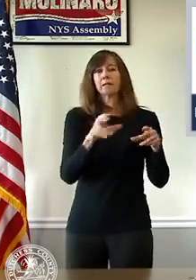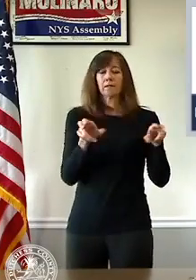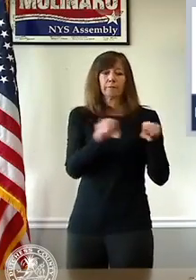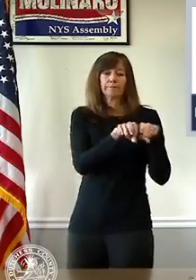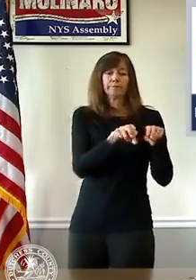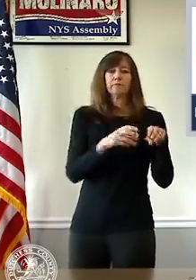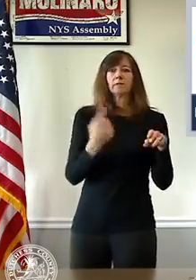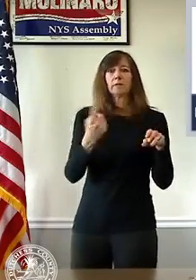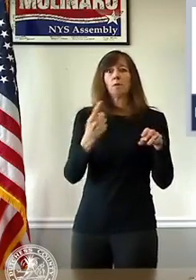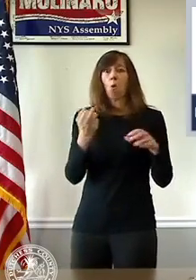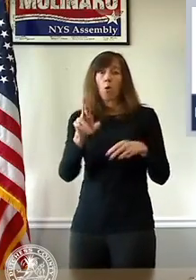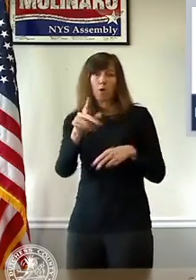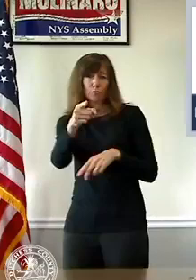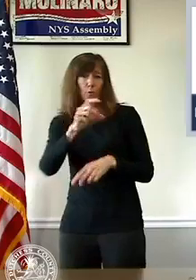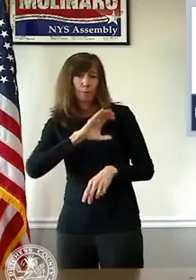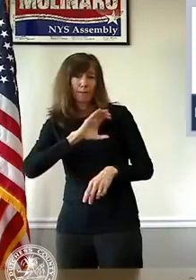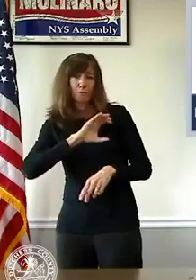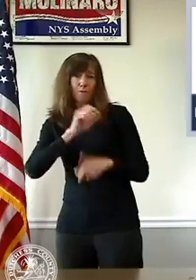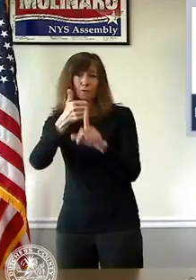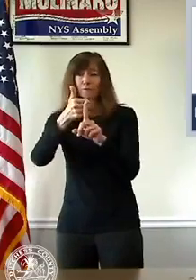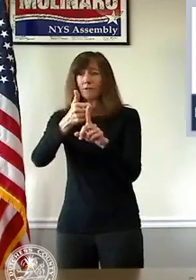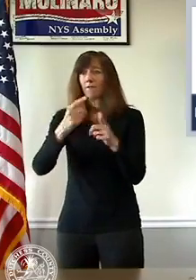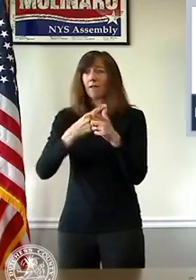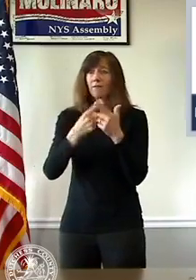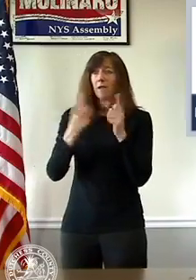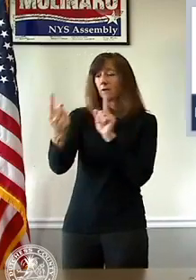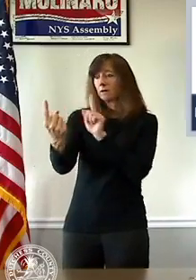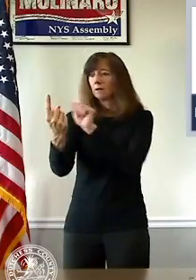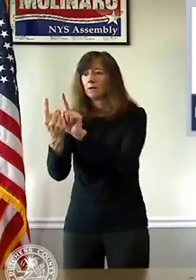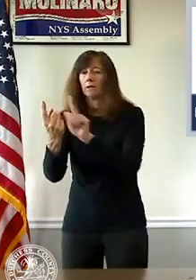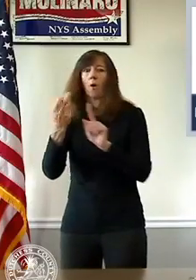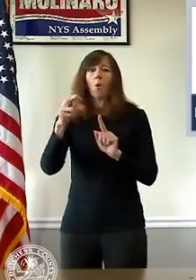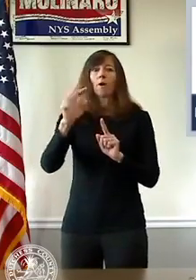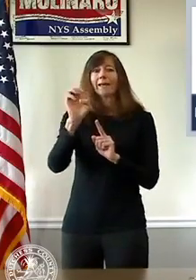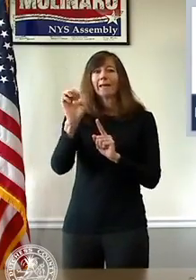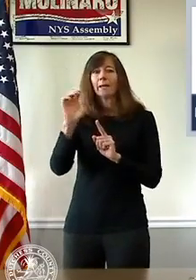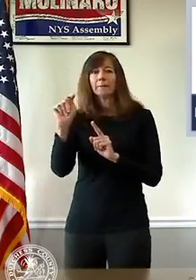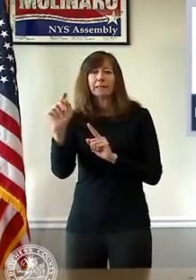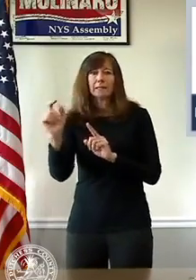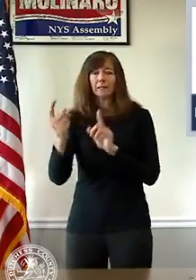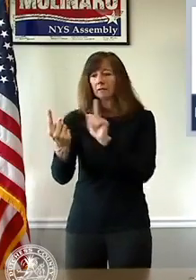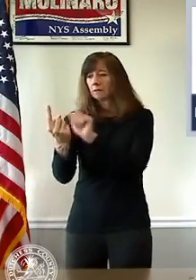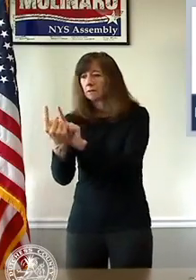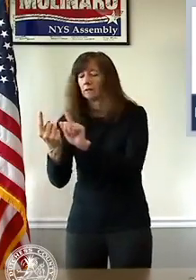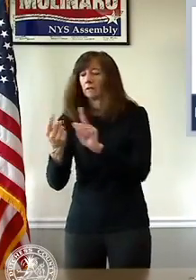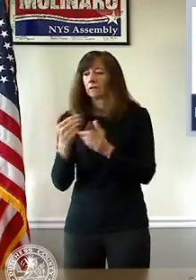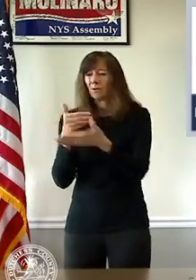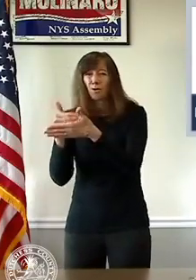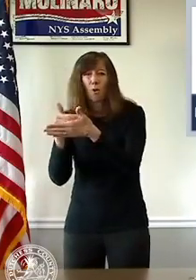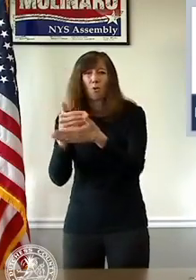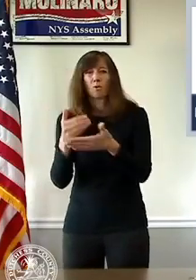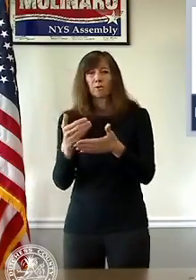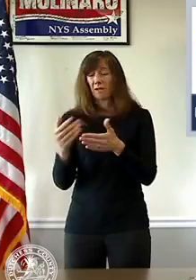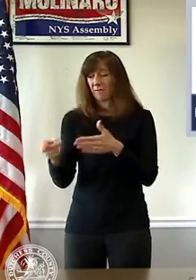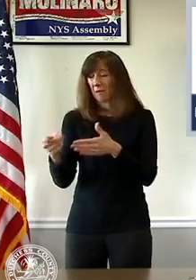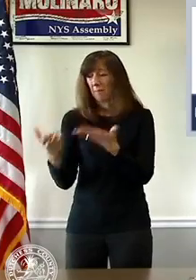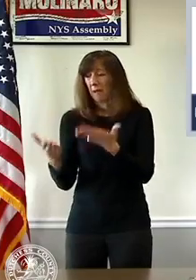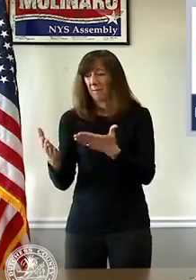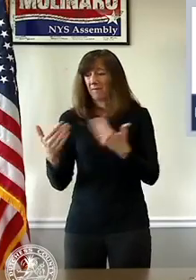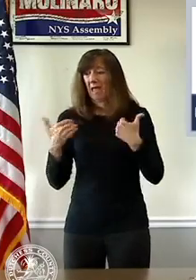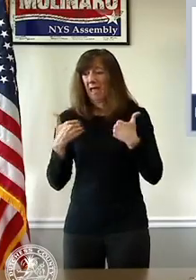paramedic. These kinds of things, if you can't maintain that social distancing and you feel like you've come into contact with somebody who may have